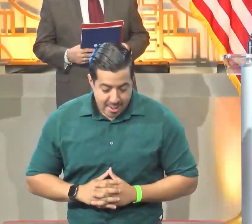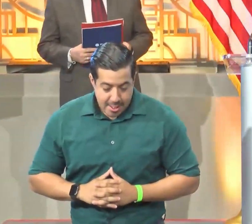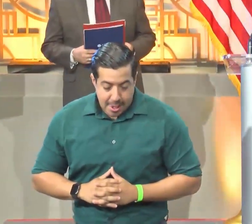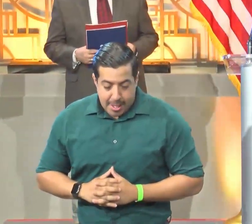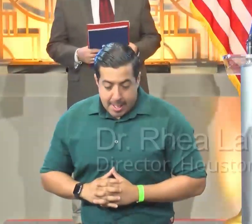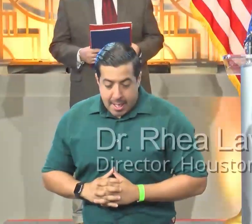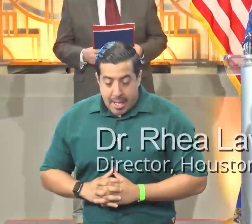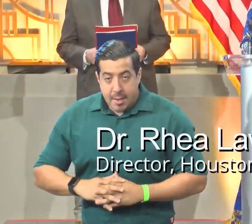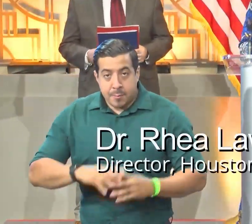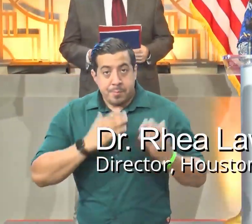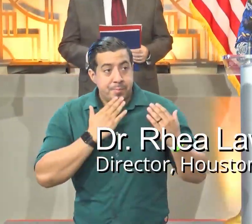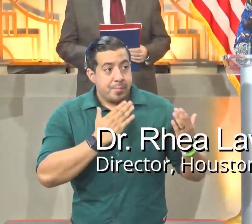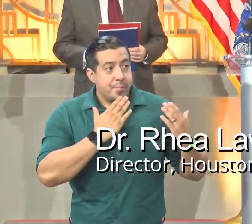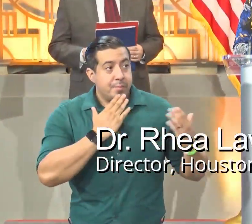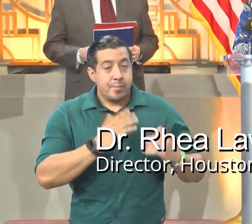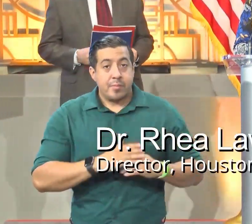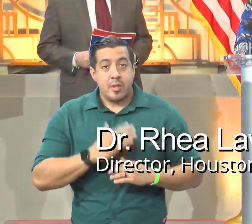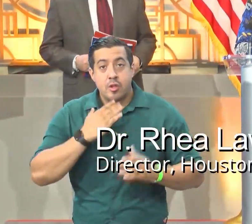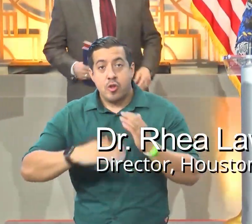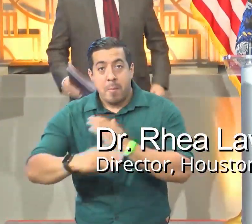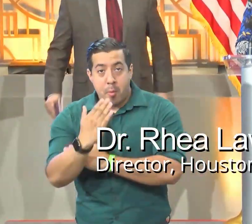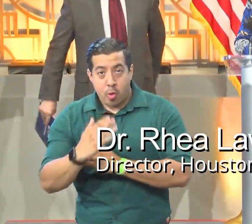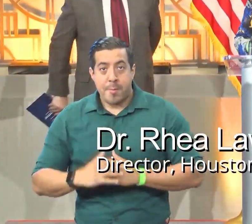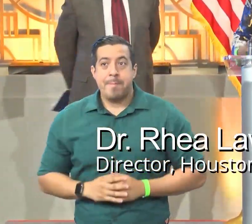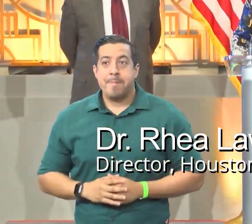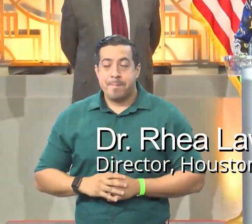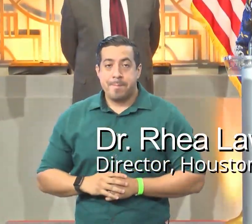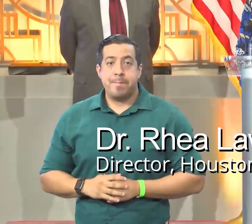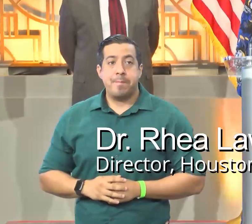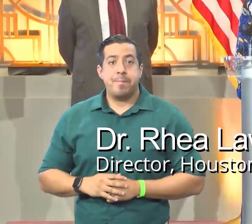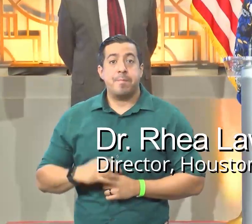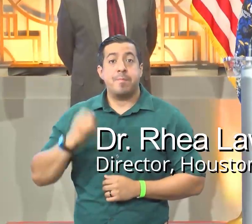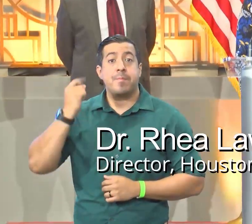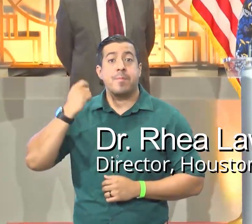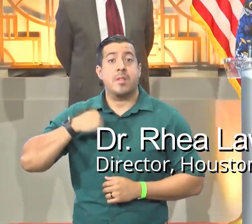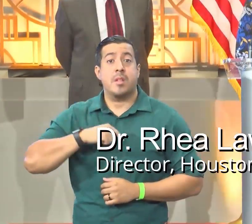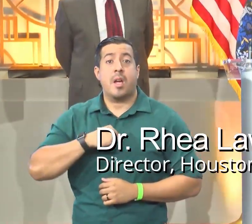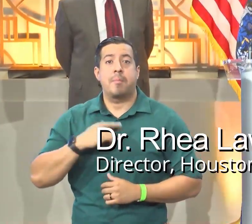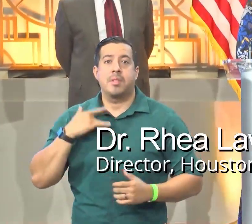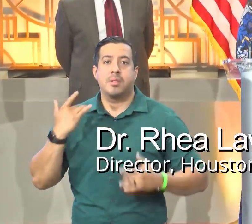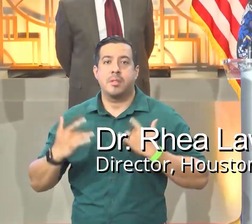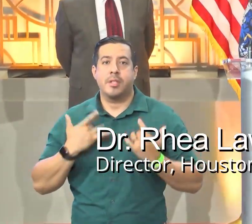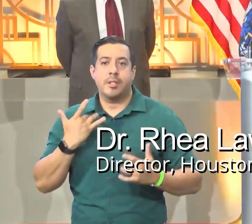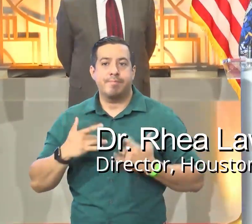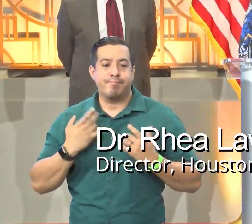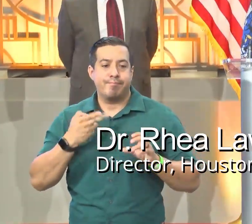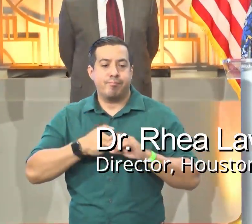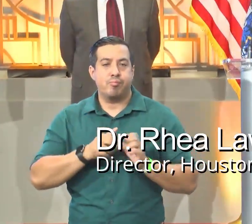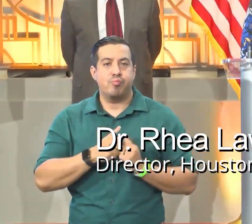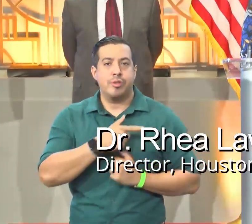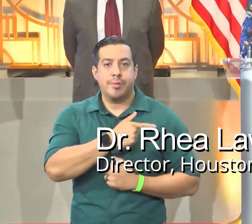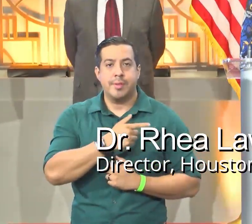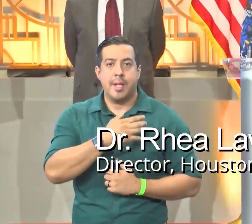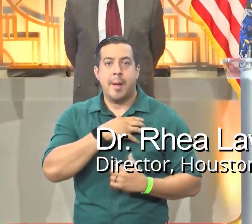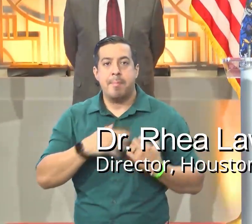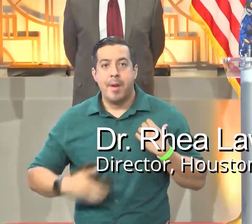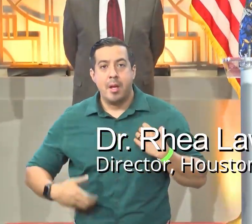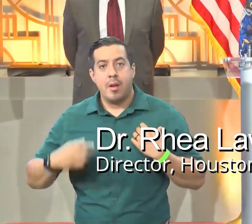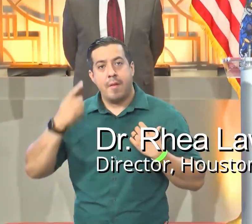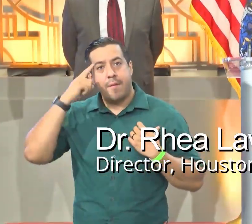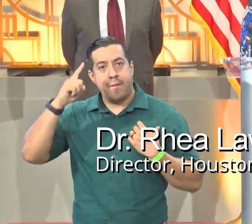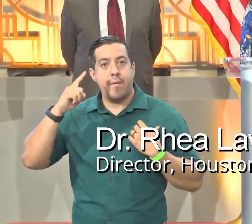Thank you, Mayor, and good morning. I'm excited to join the Mayor, the Mayor's Office for